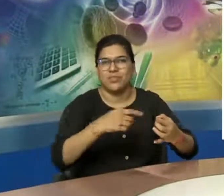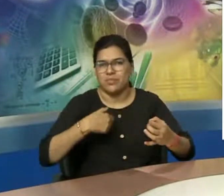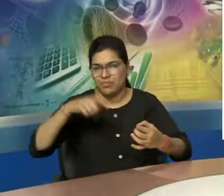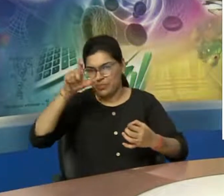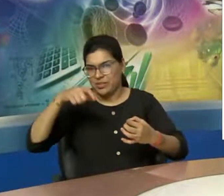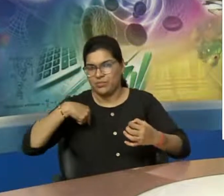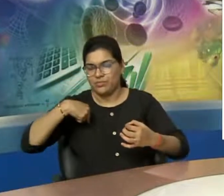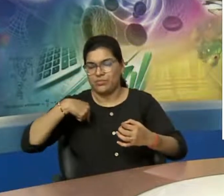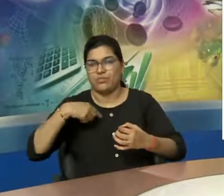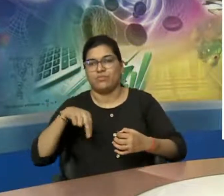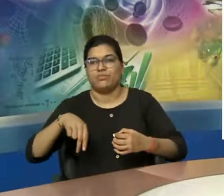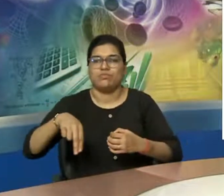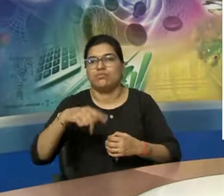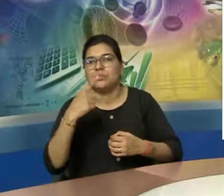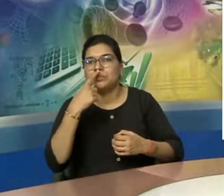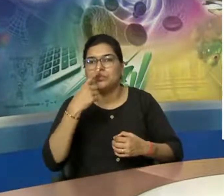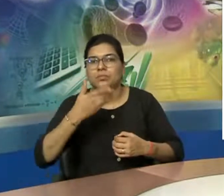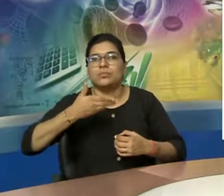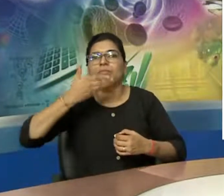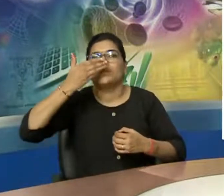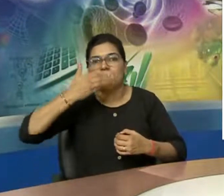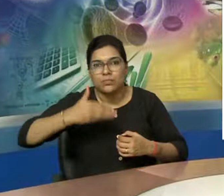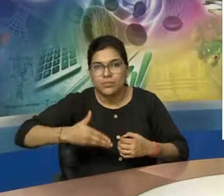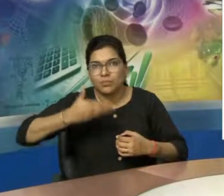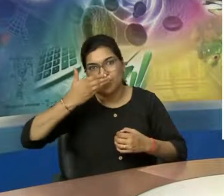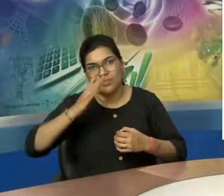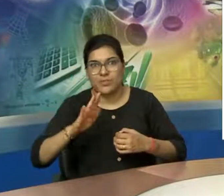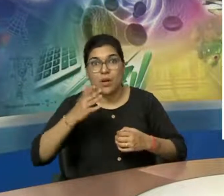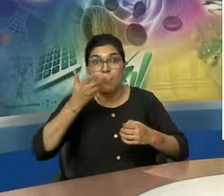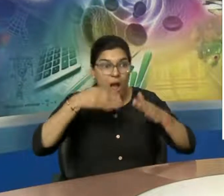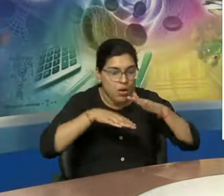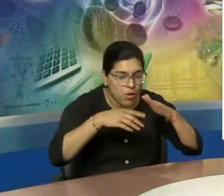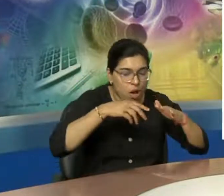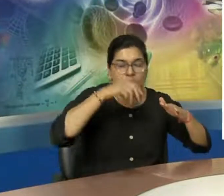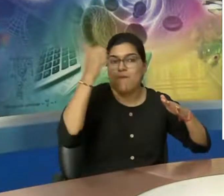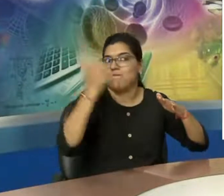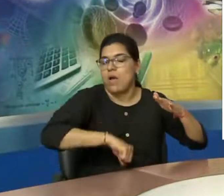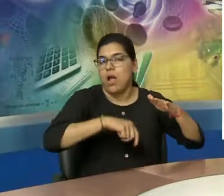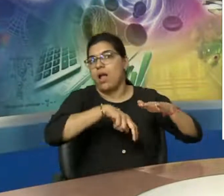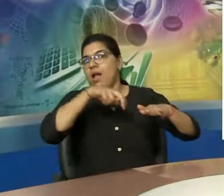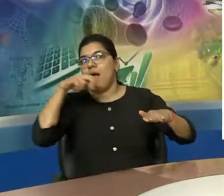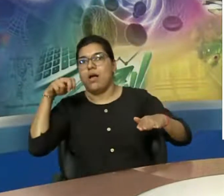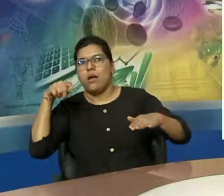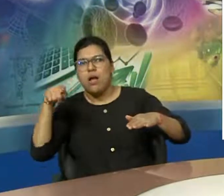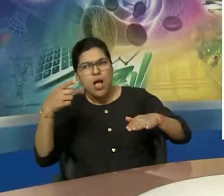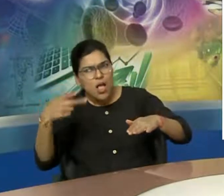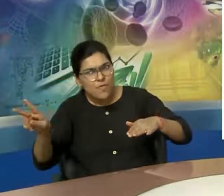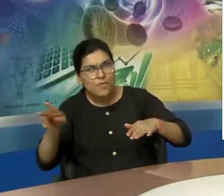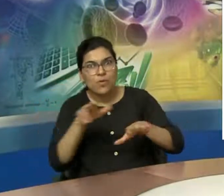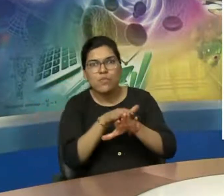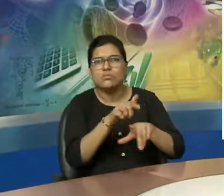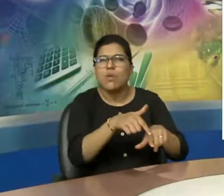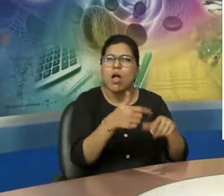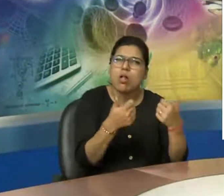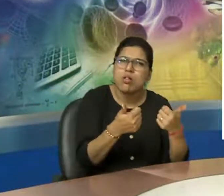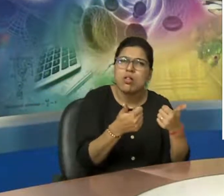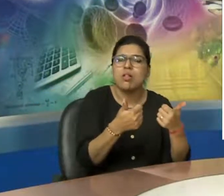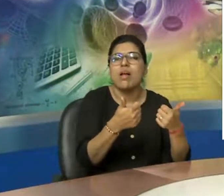So with this they can breathe in the water, like we humans cannot breathe in water, but